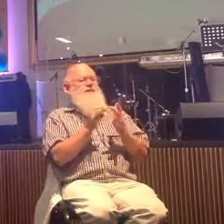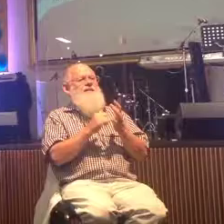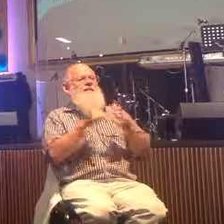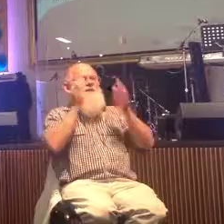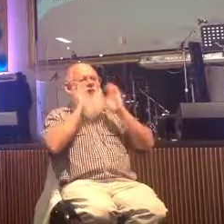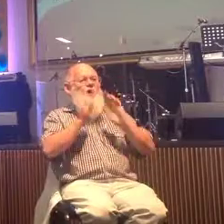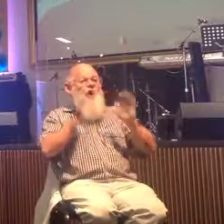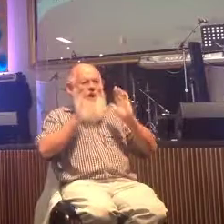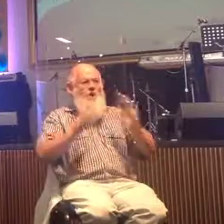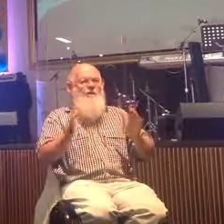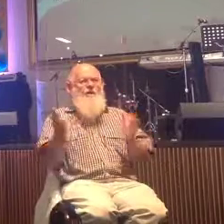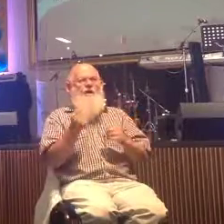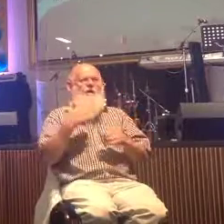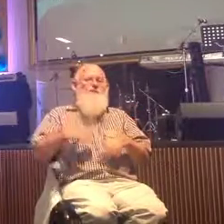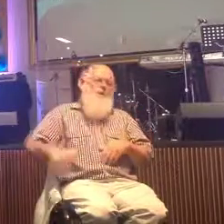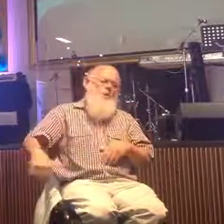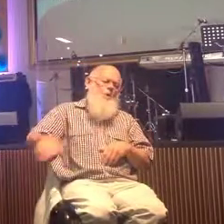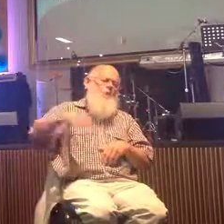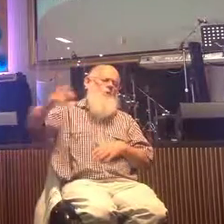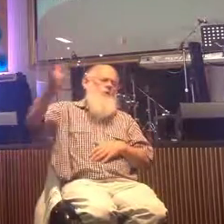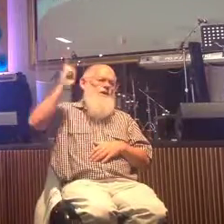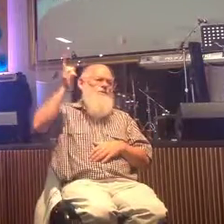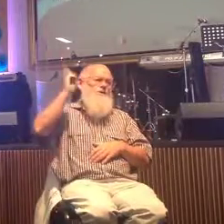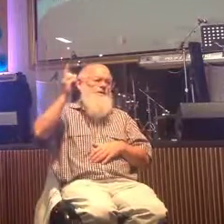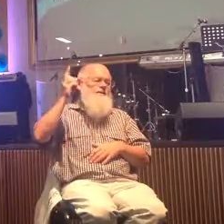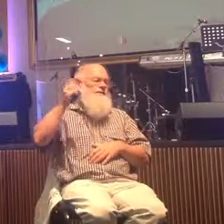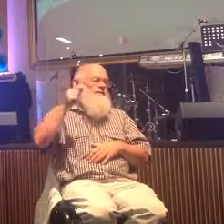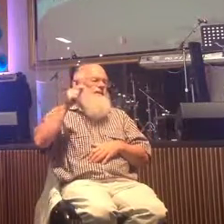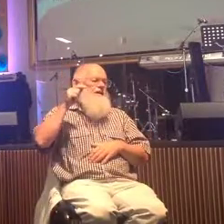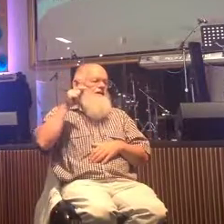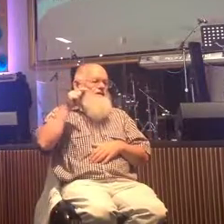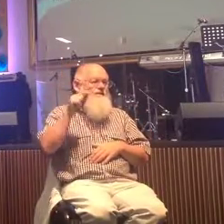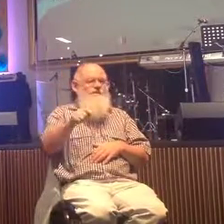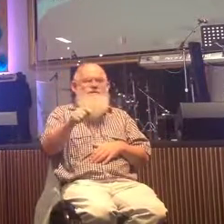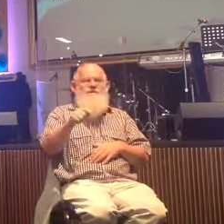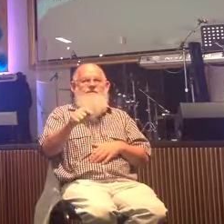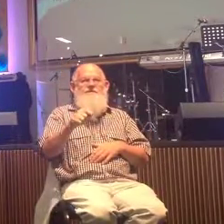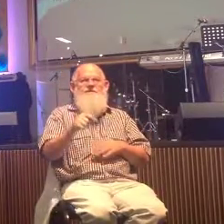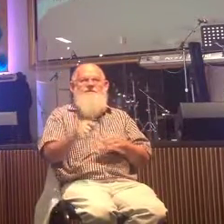all authority. Preach it. This is a good sermon. Yeah.